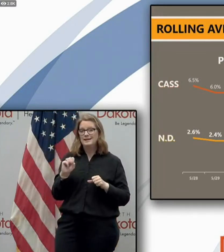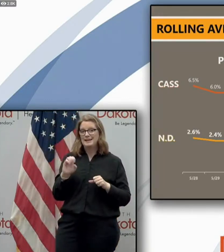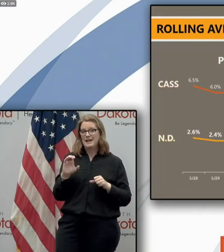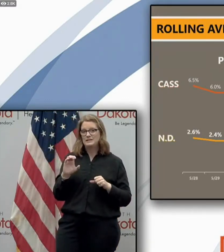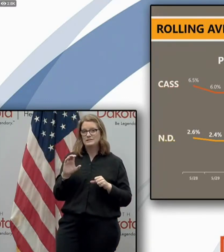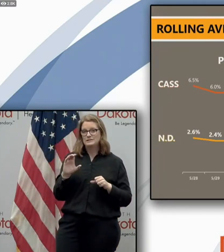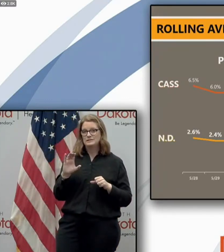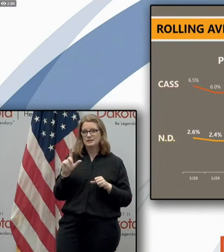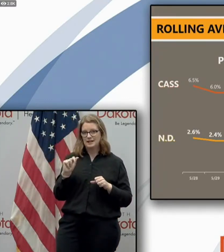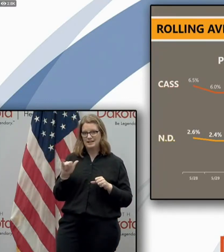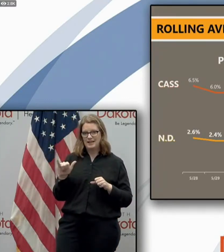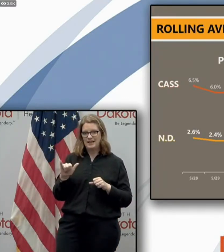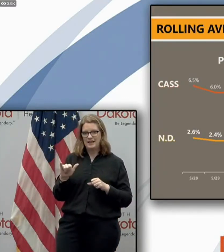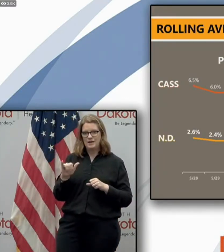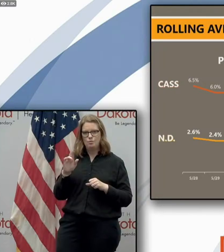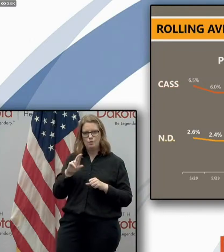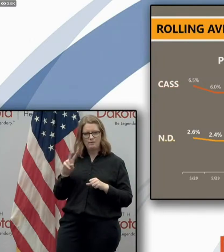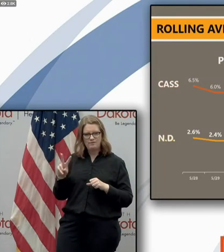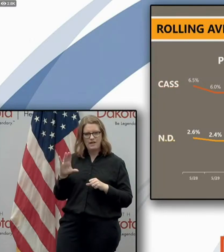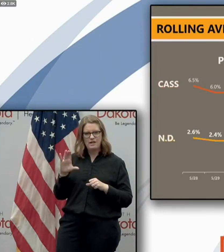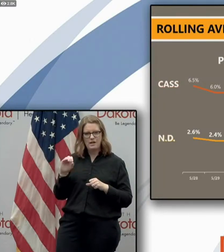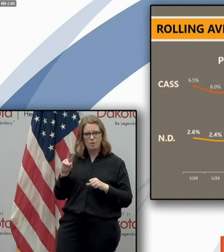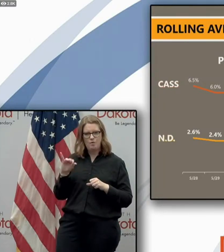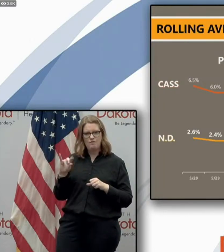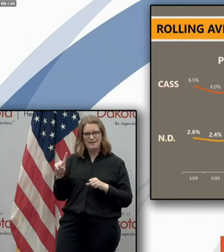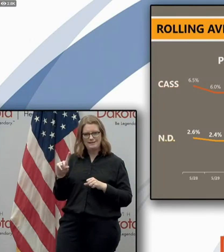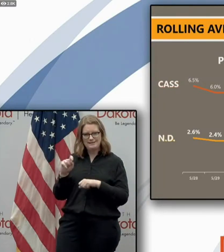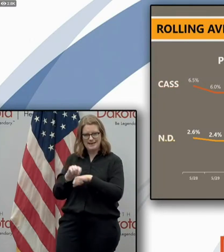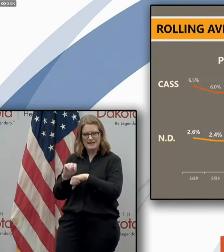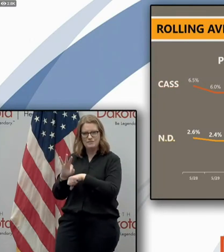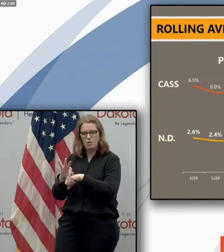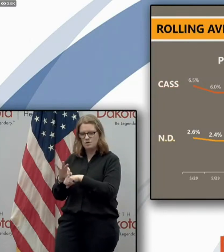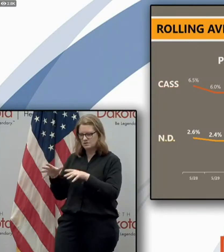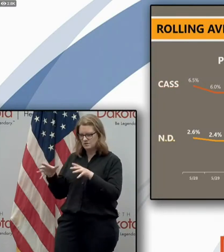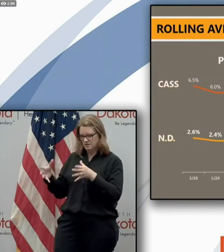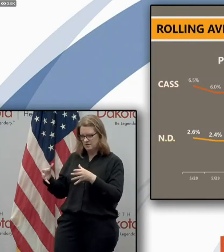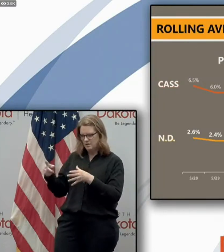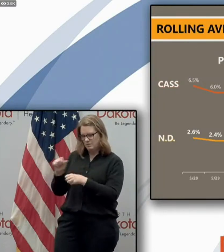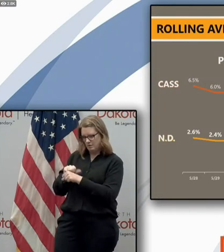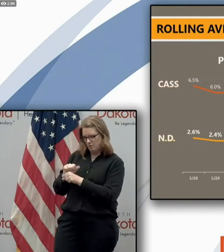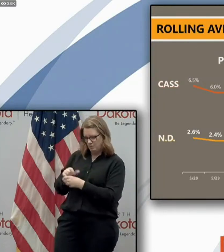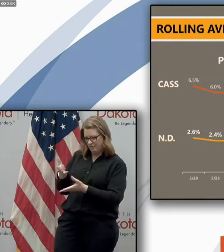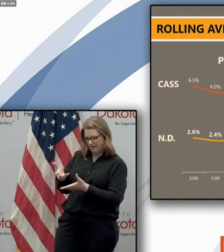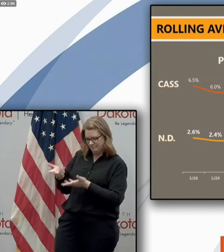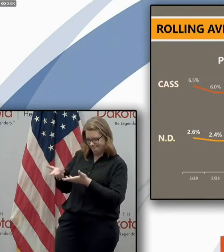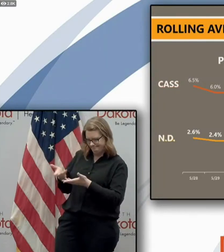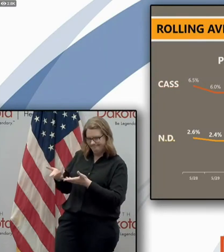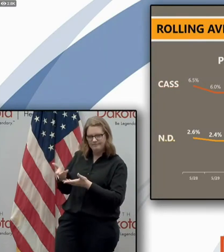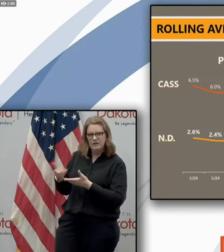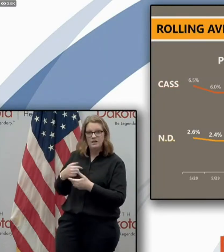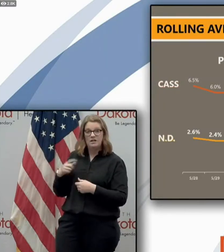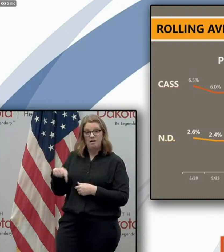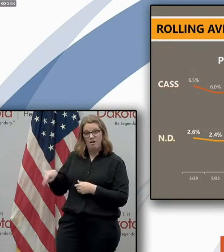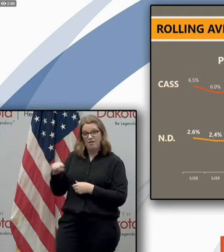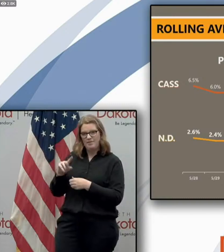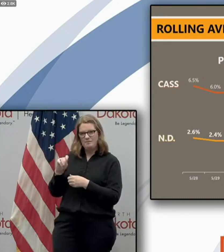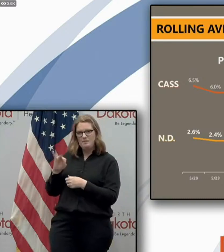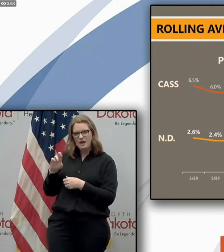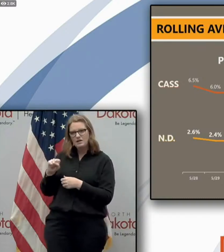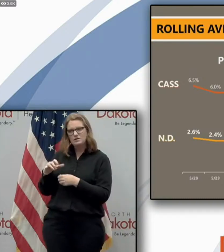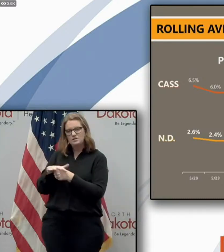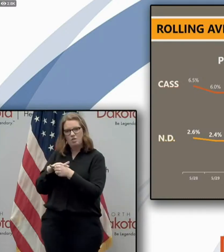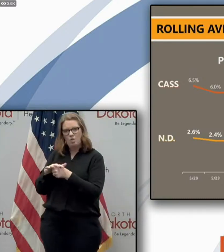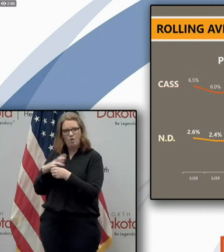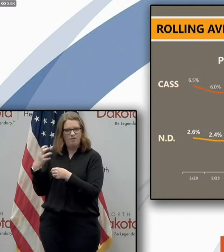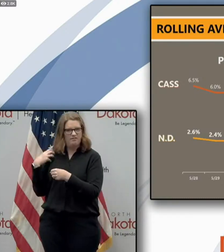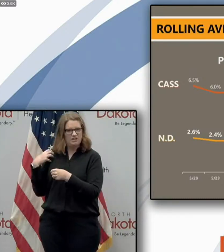Clay, the Red River Valley COVID Task Force, and continuing to work. And again, want to thank all the mayors, the local officials, and Cass